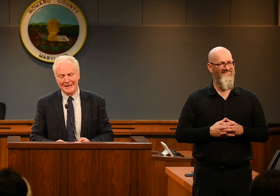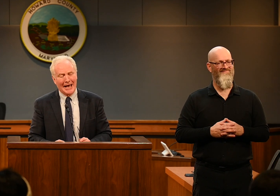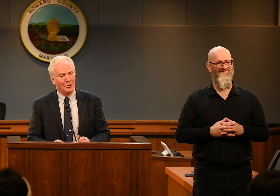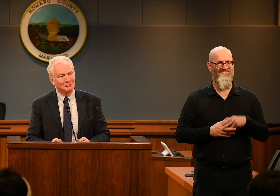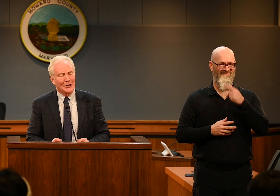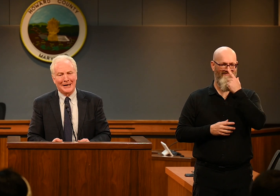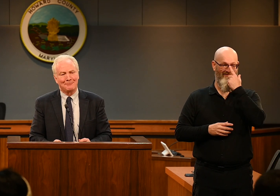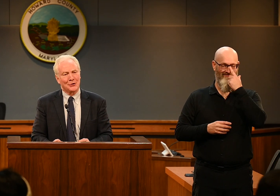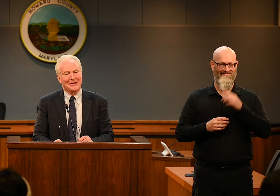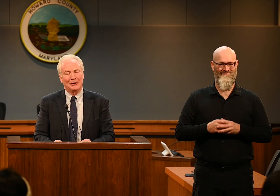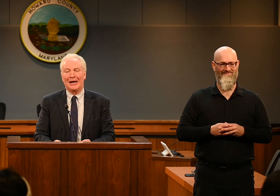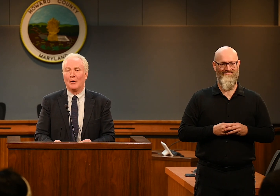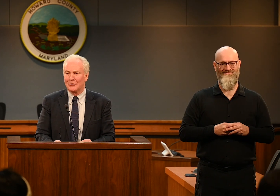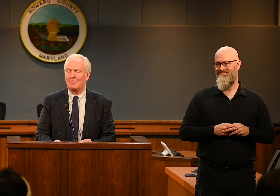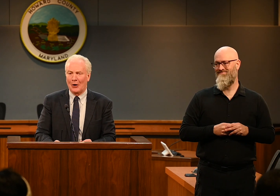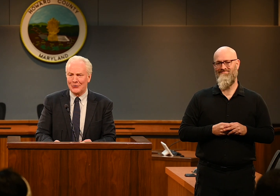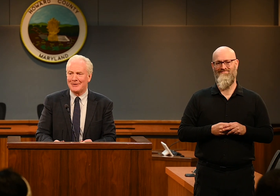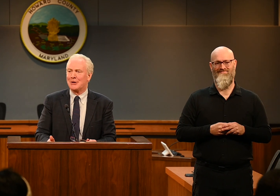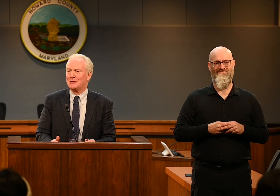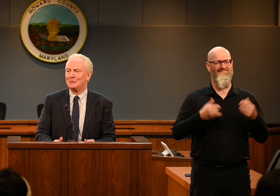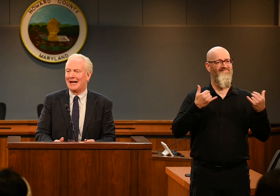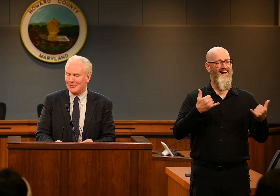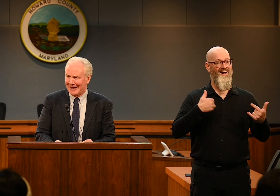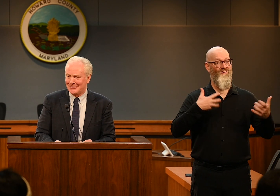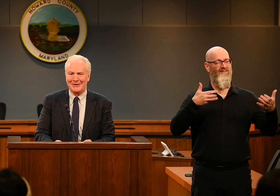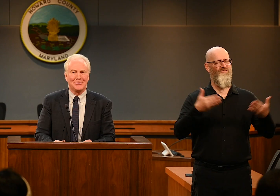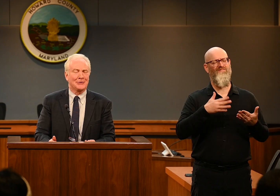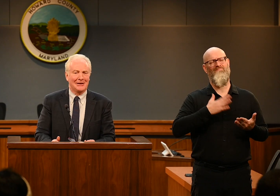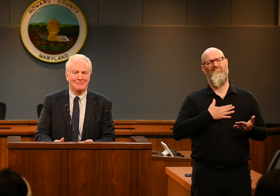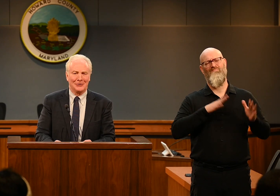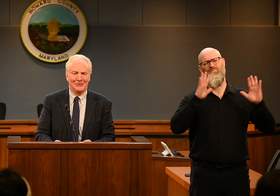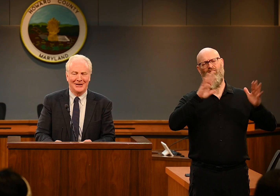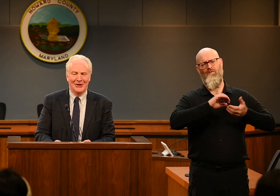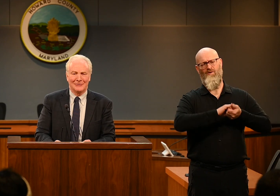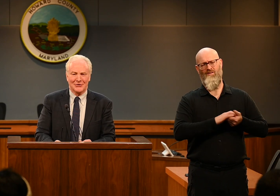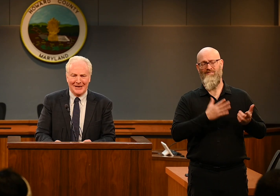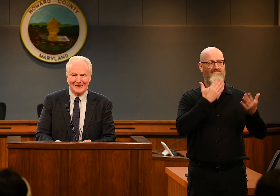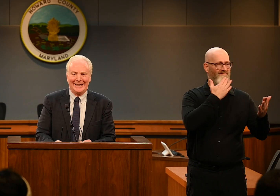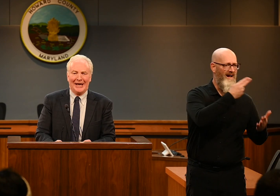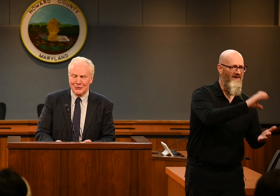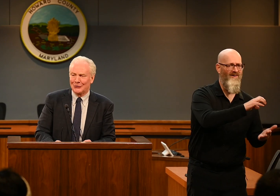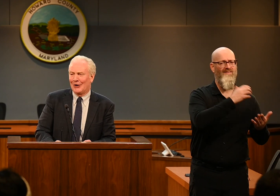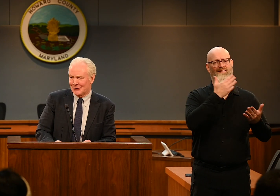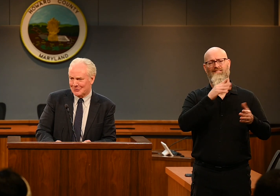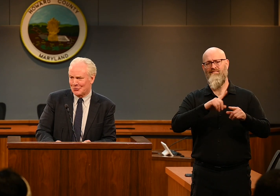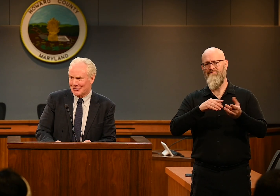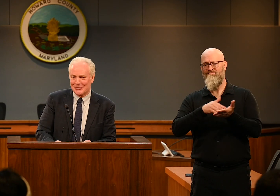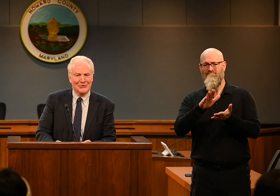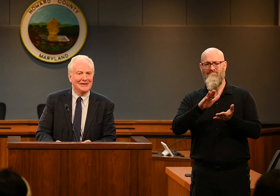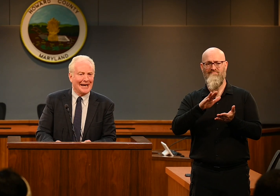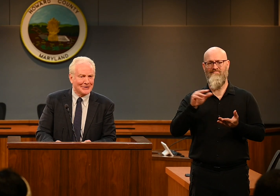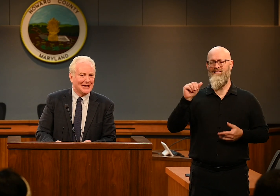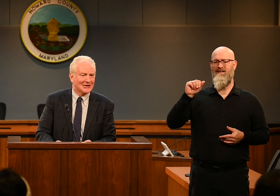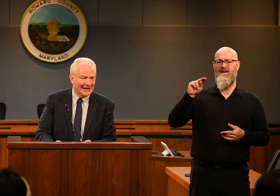let me now bring up just a wonderful partner. Thank you, Howard County. Thank you to the state of Maryland for sending Angela